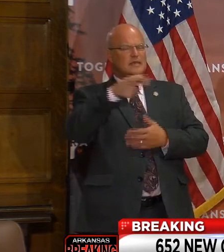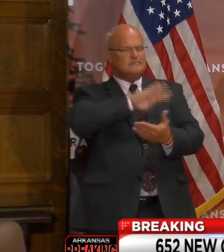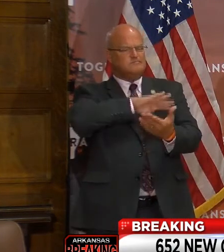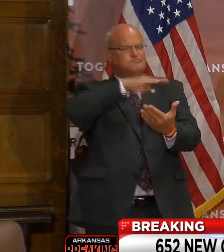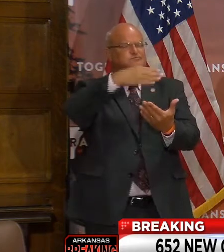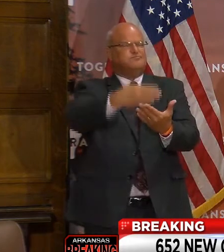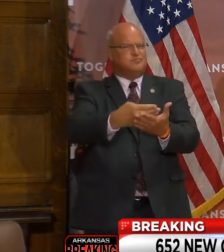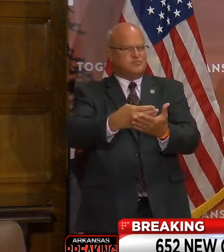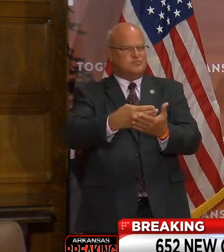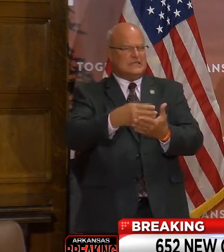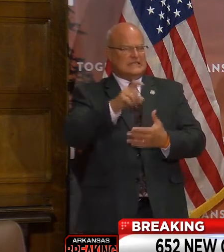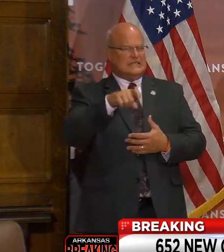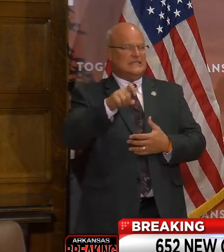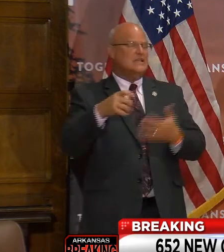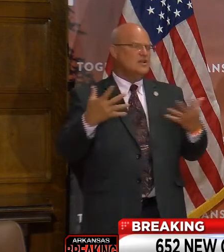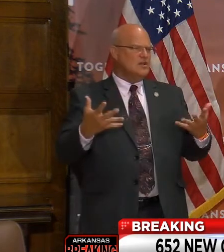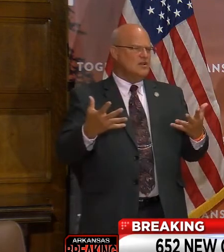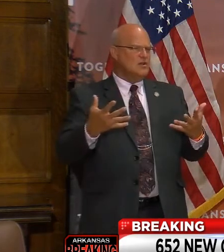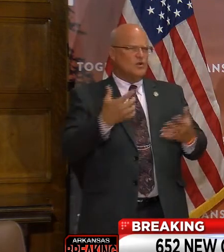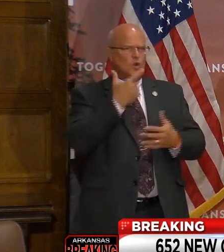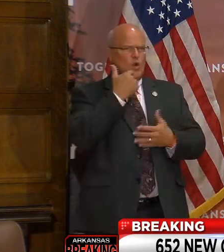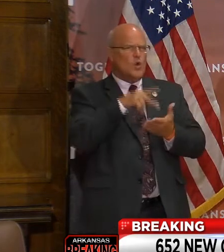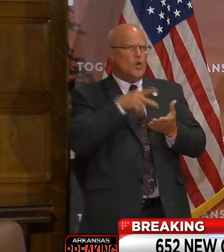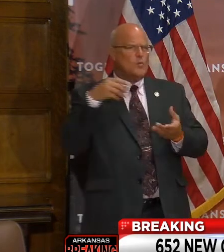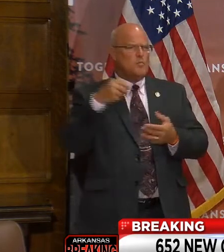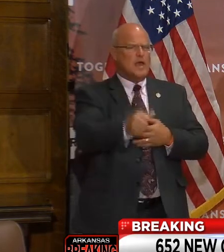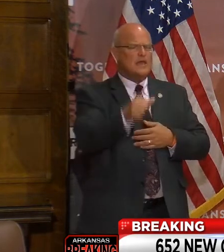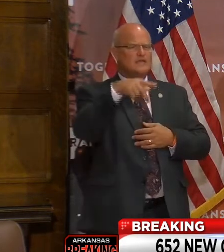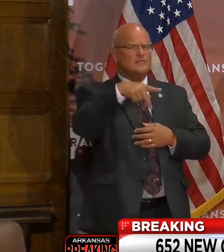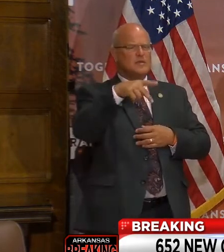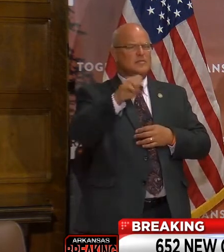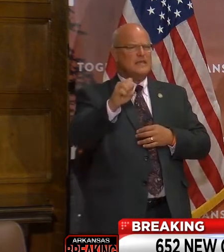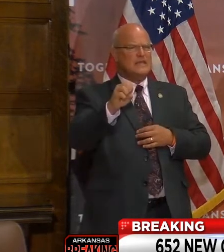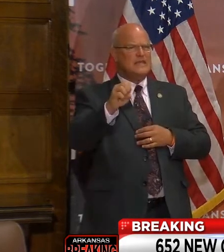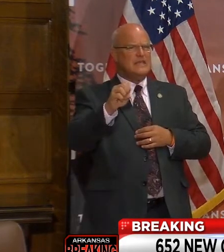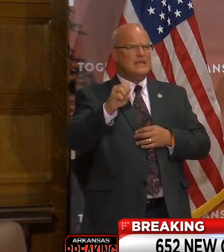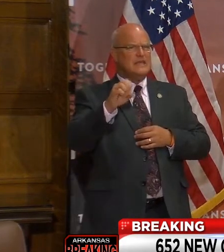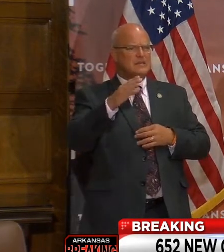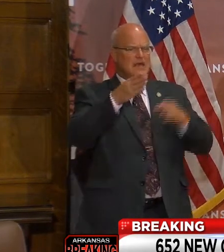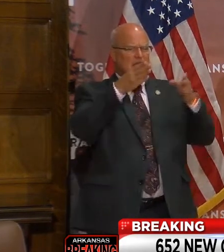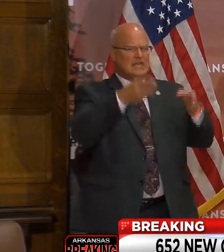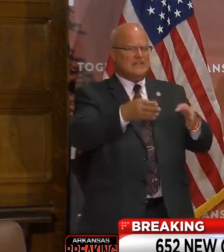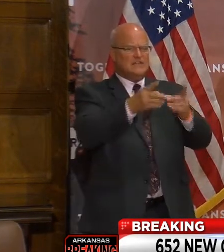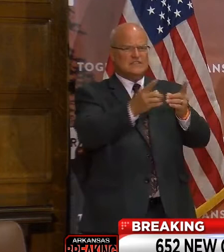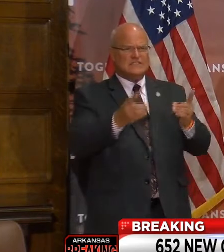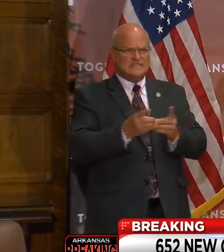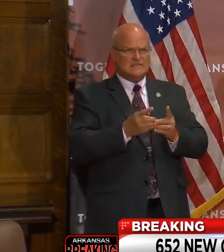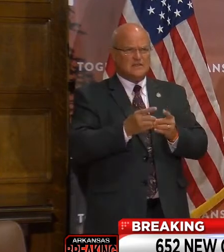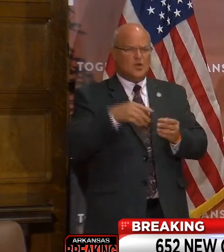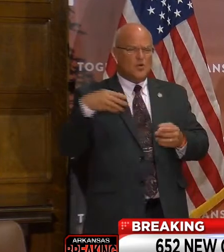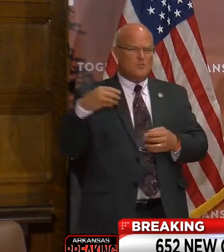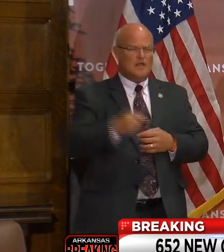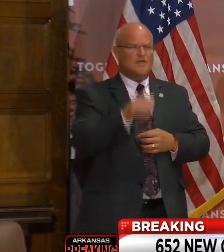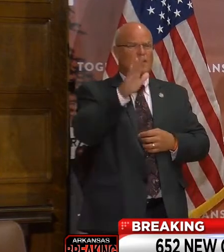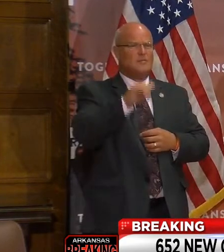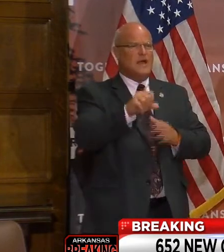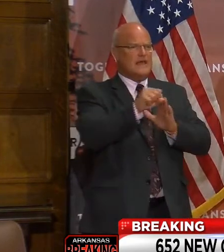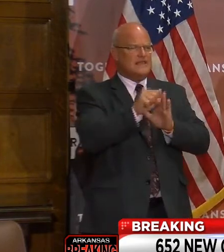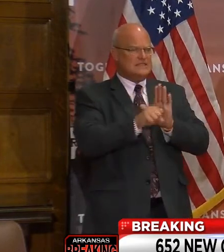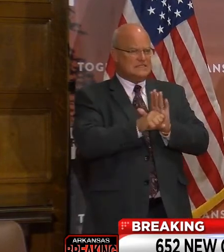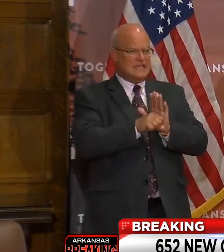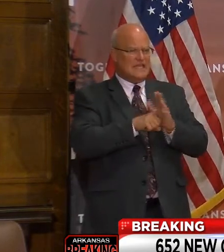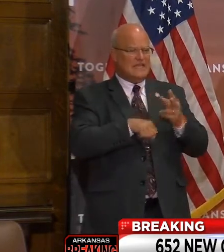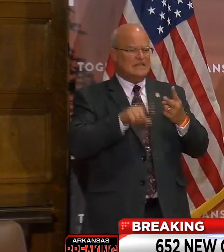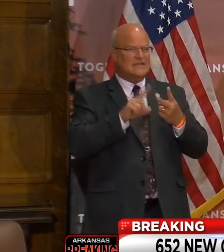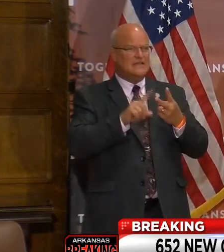have that need, which poses the question, who pays for the PPE? Is it paid for by individual districts, or is that being paid for by the state?